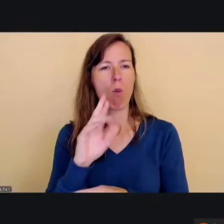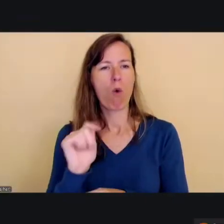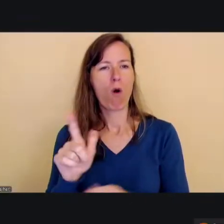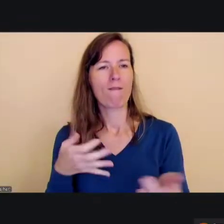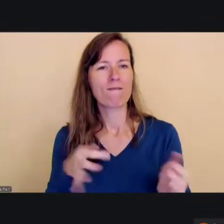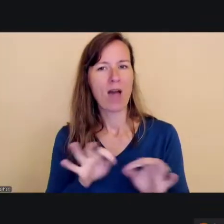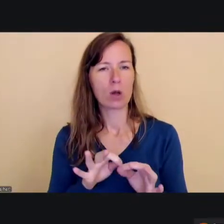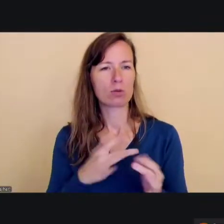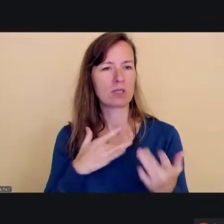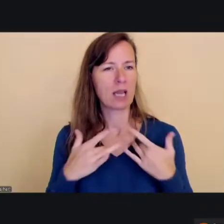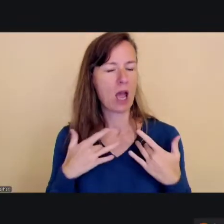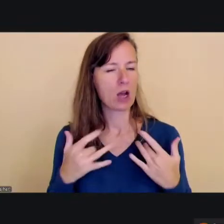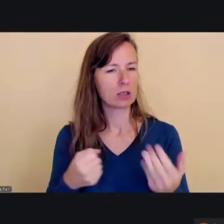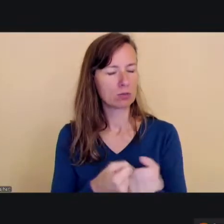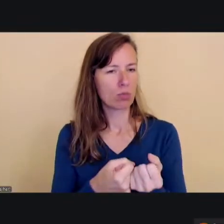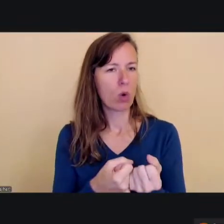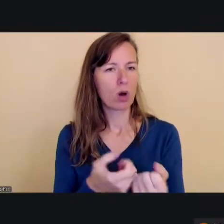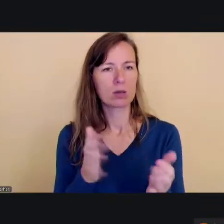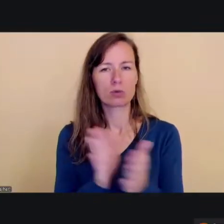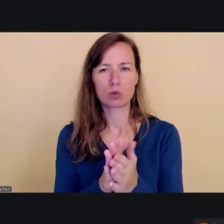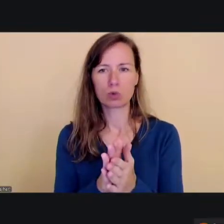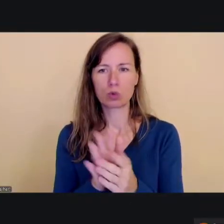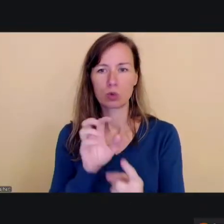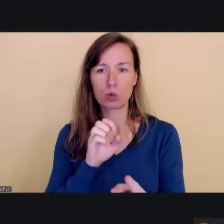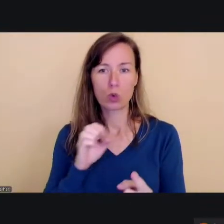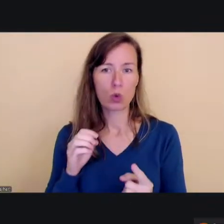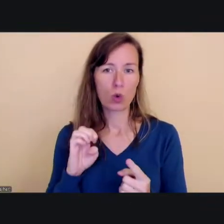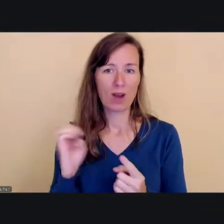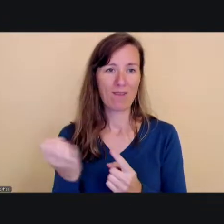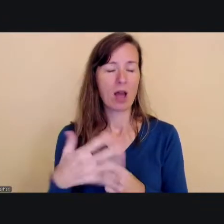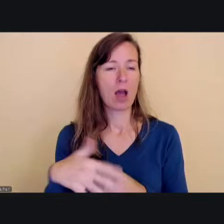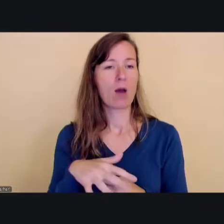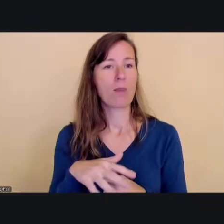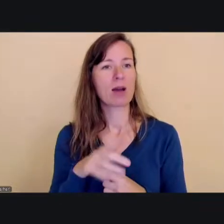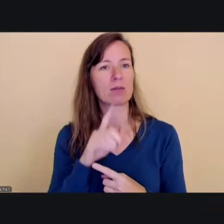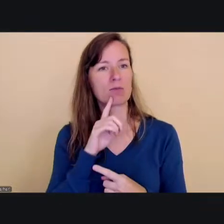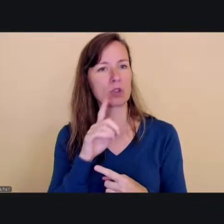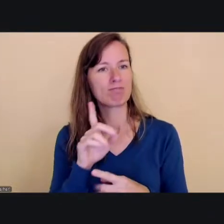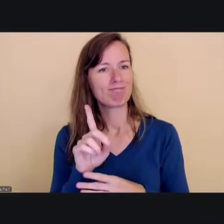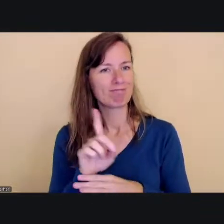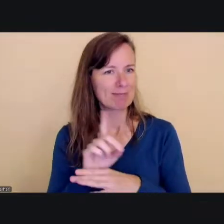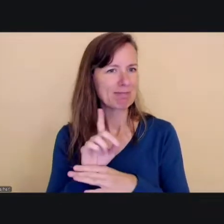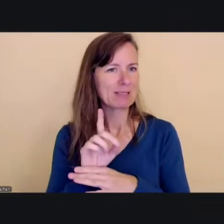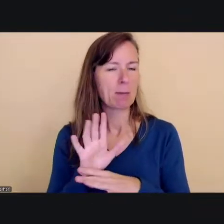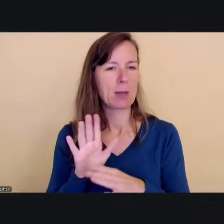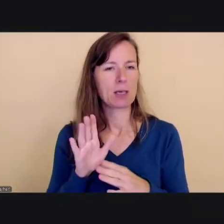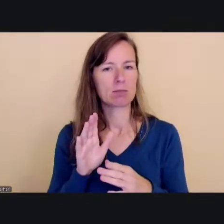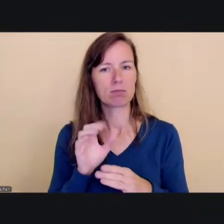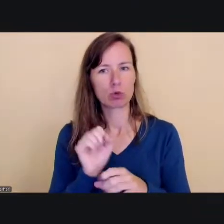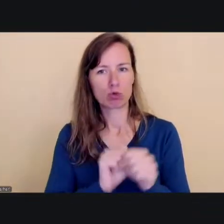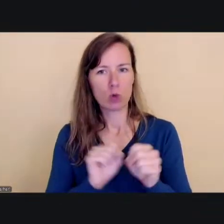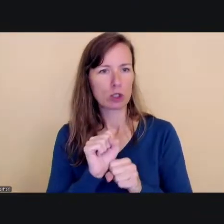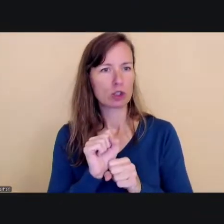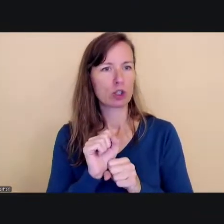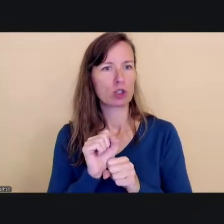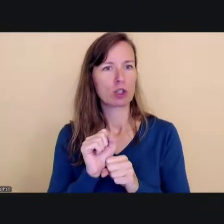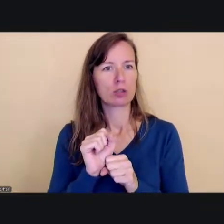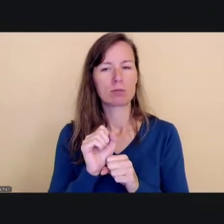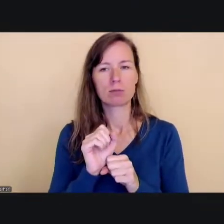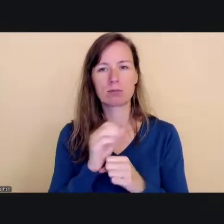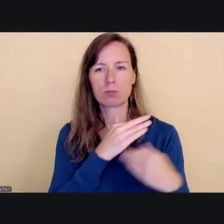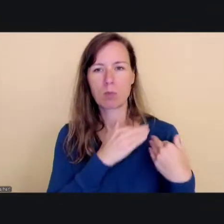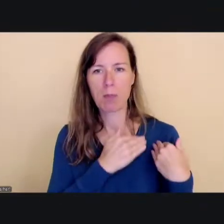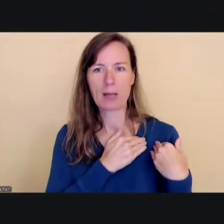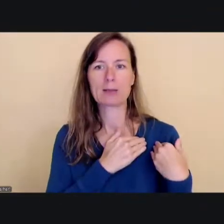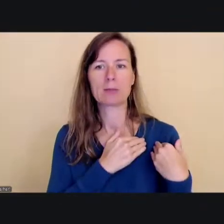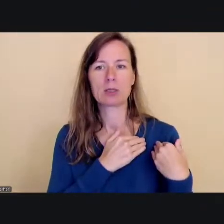school environment in which discipline, structure, and responsibility are coupled with creativity, innovation, and student